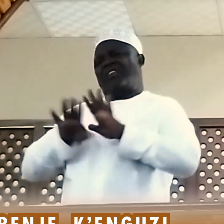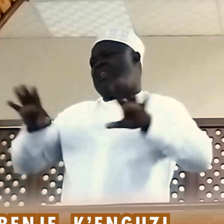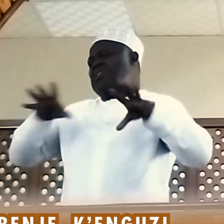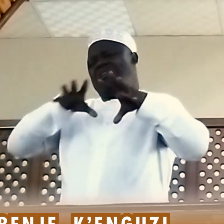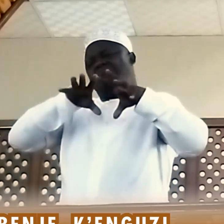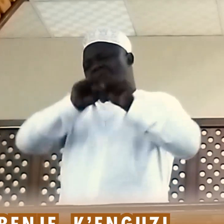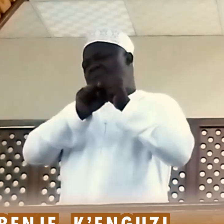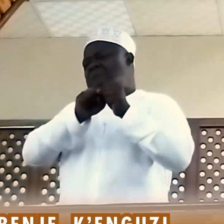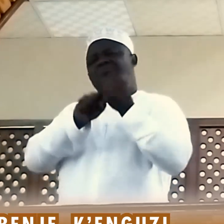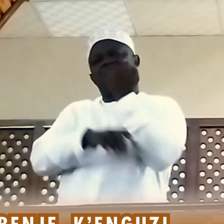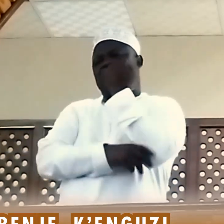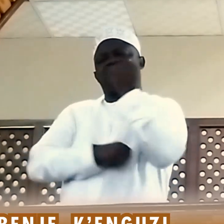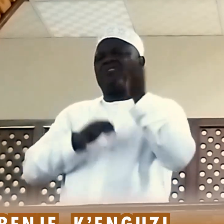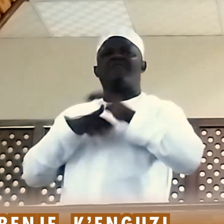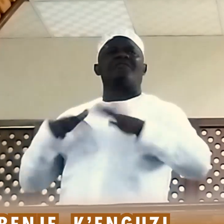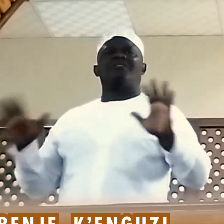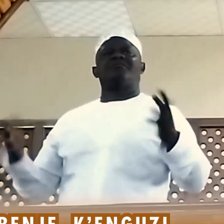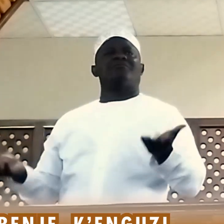limugendako.